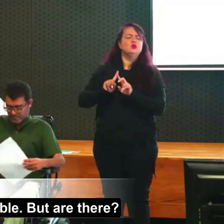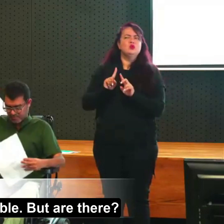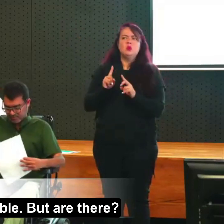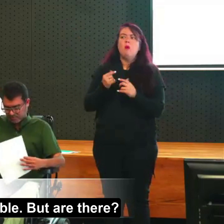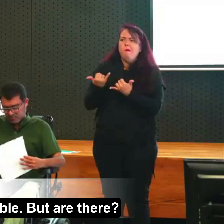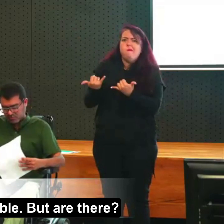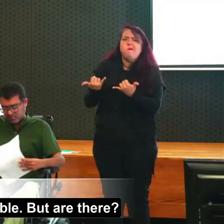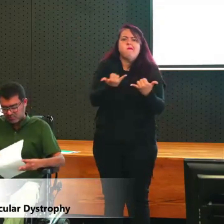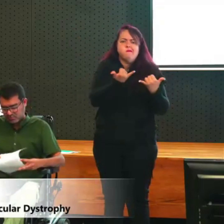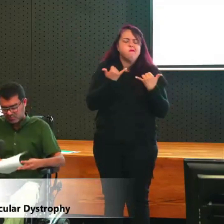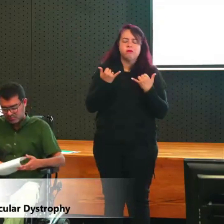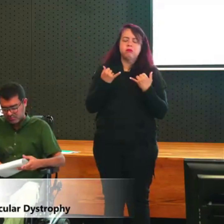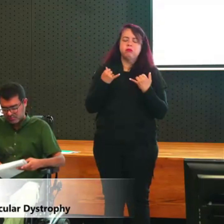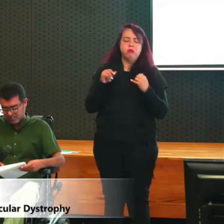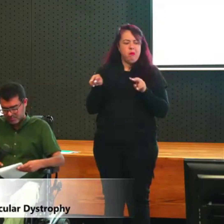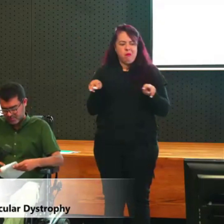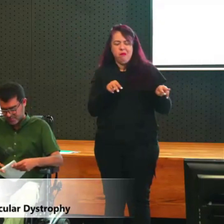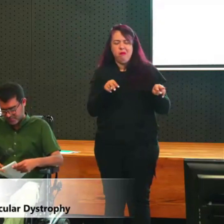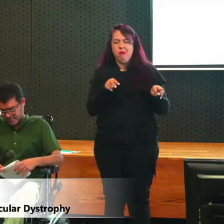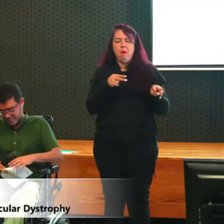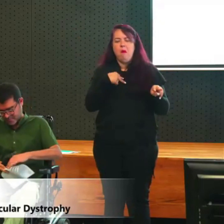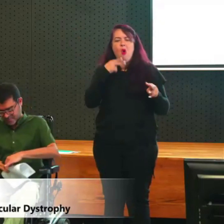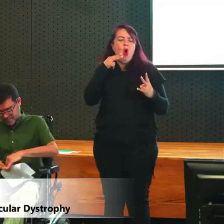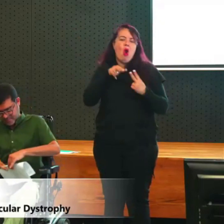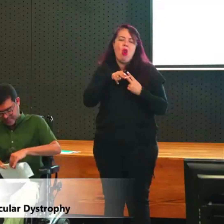but are there.